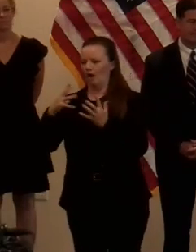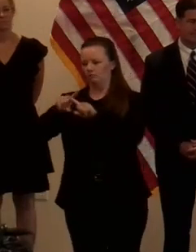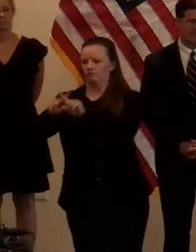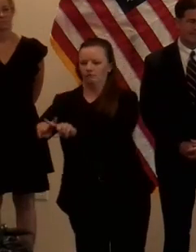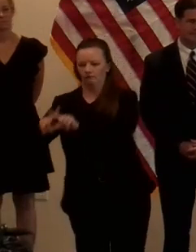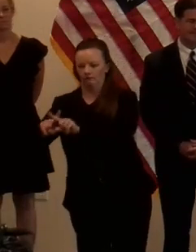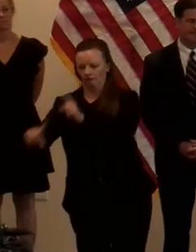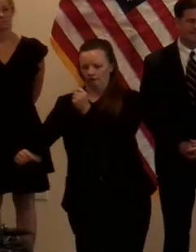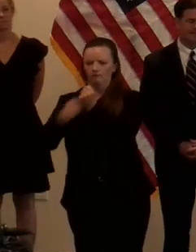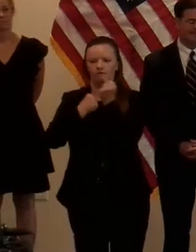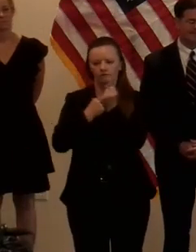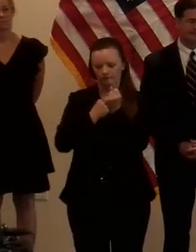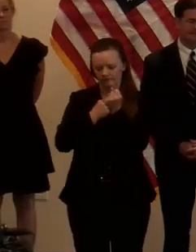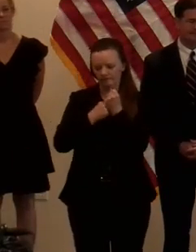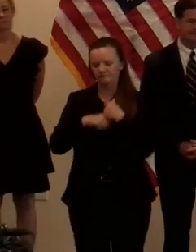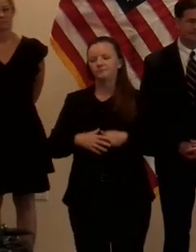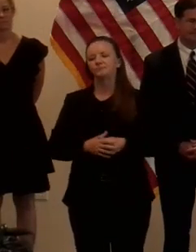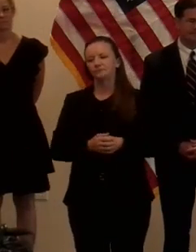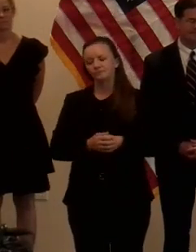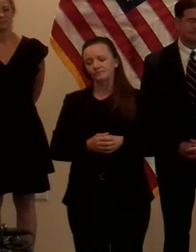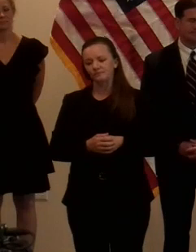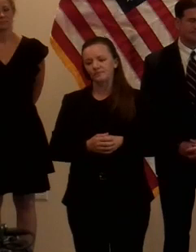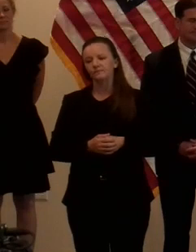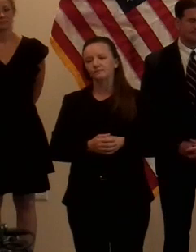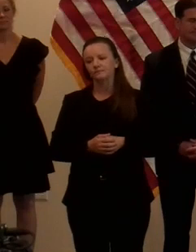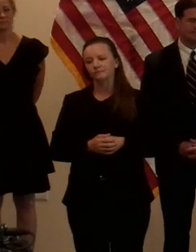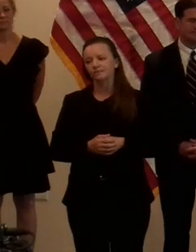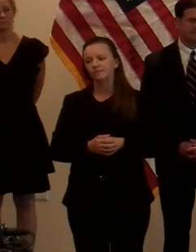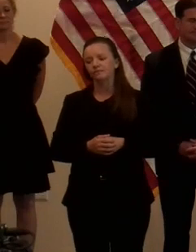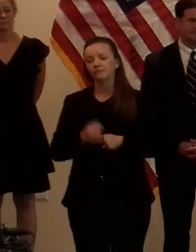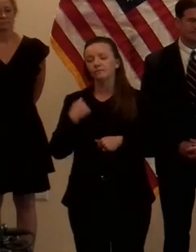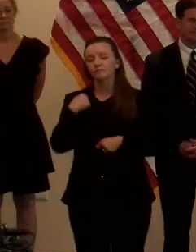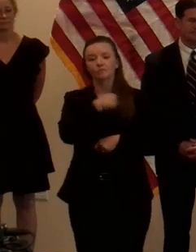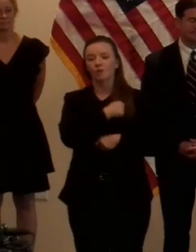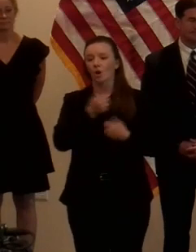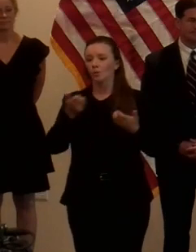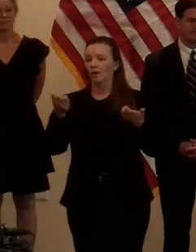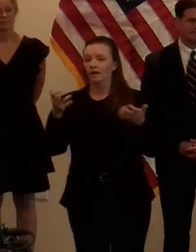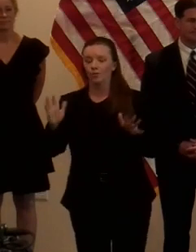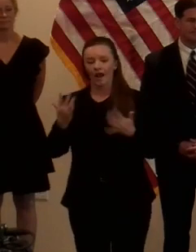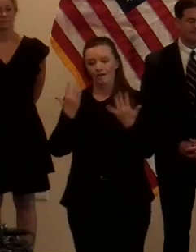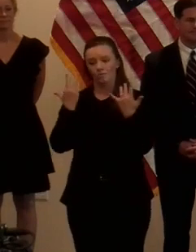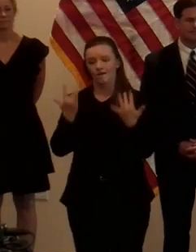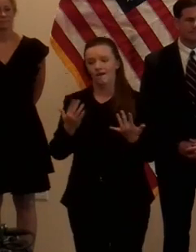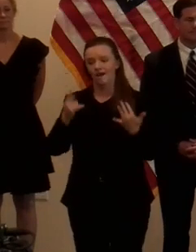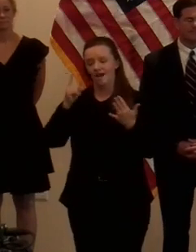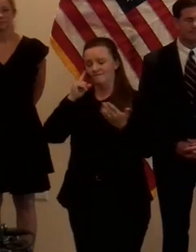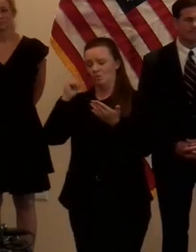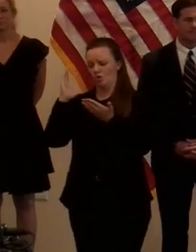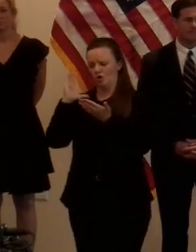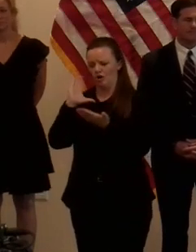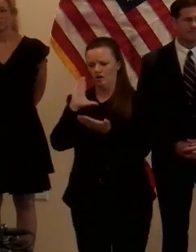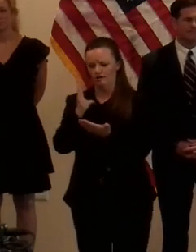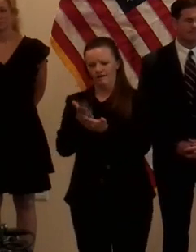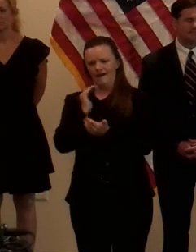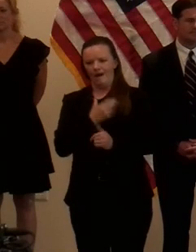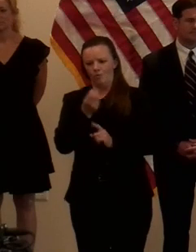depend on being at the end of the supply chain to have tests. So we began